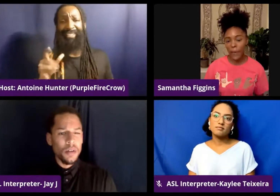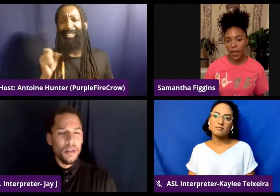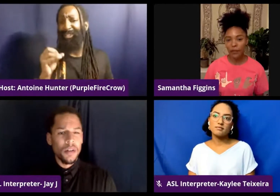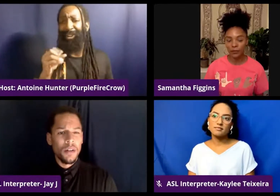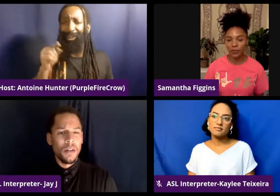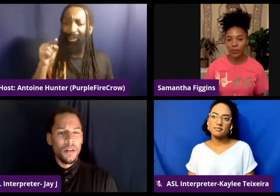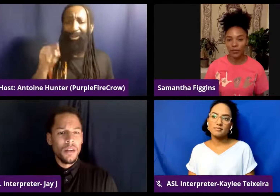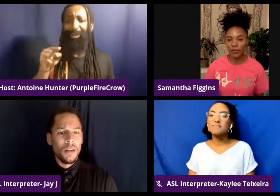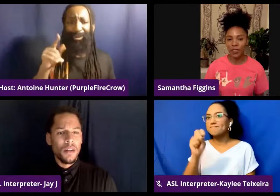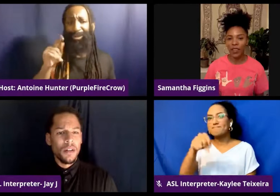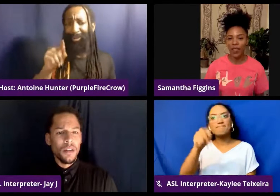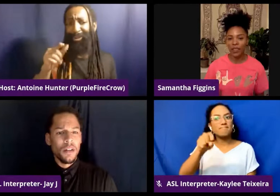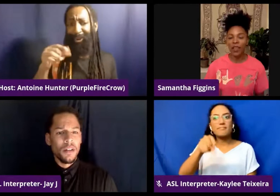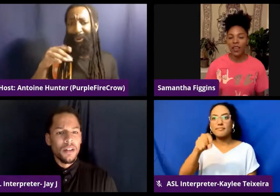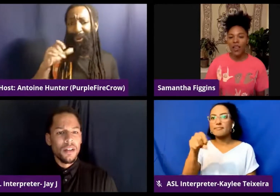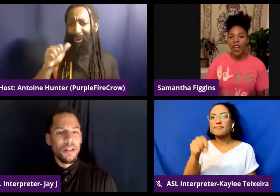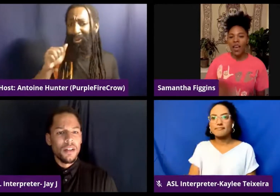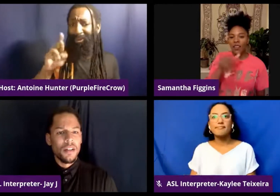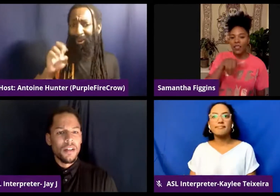culture,